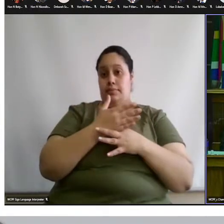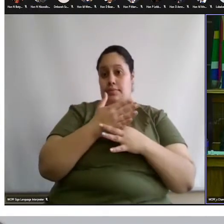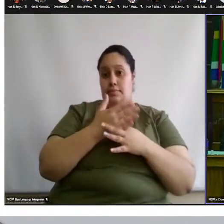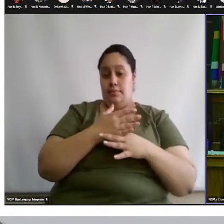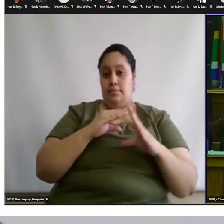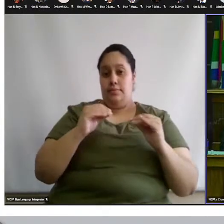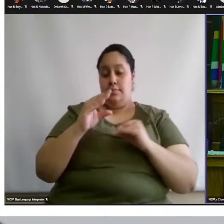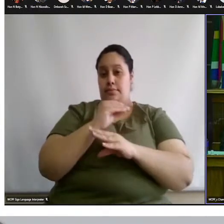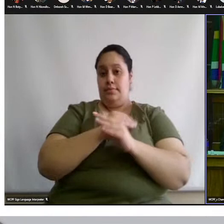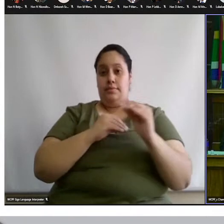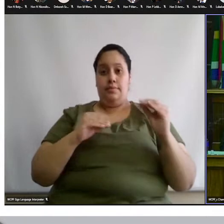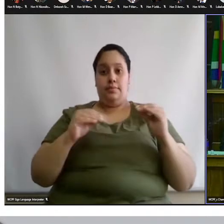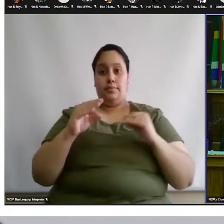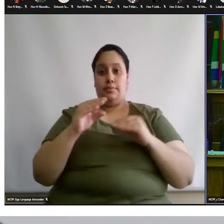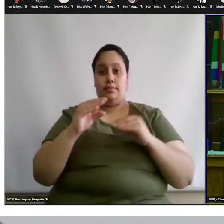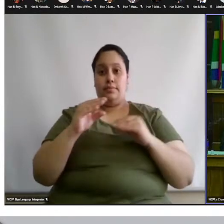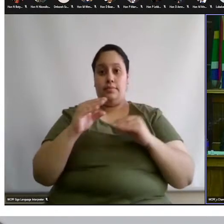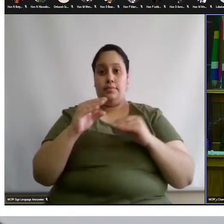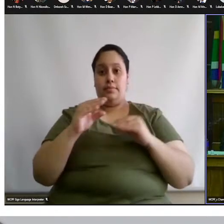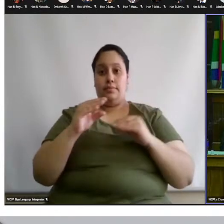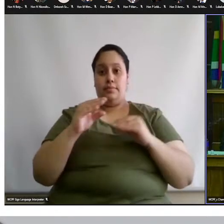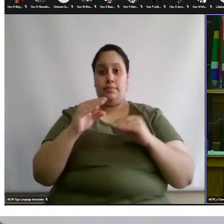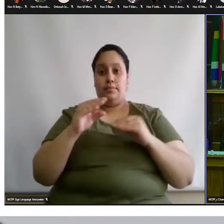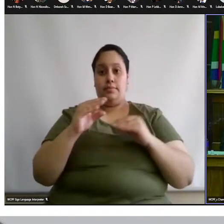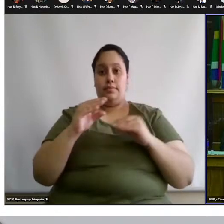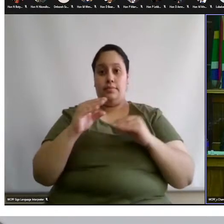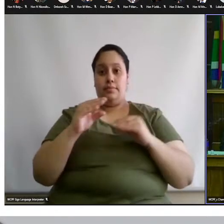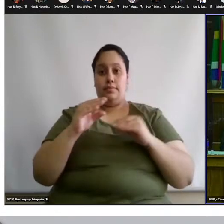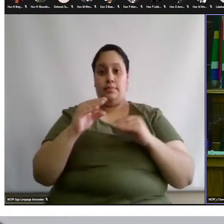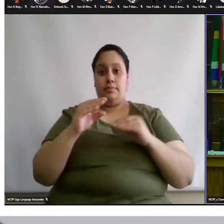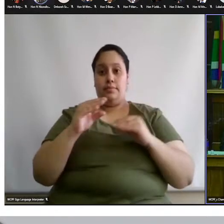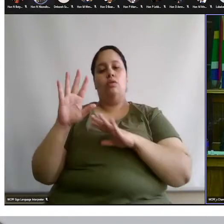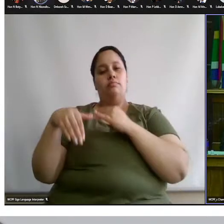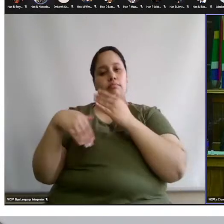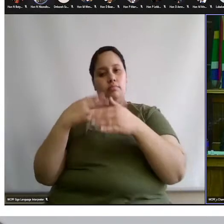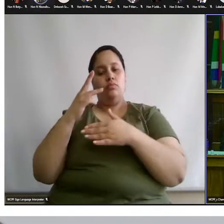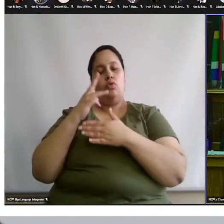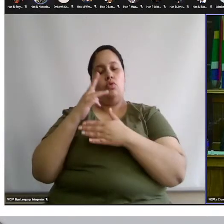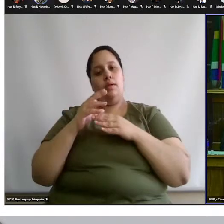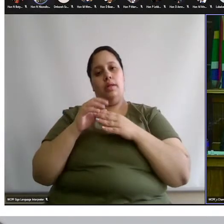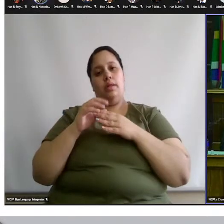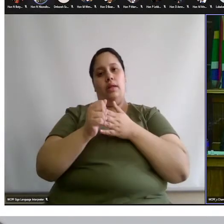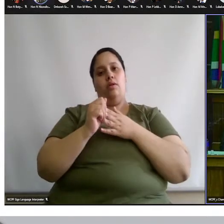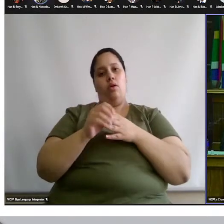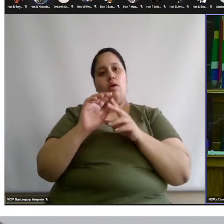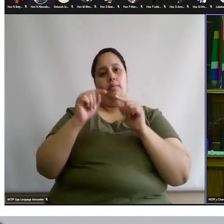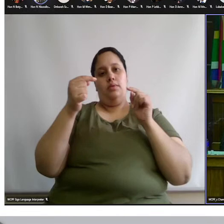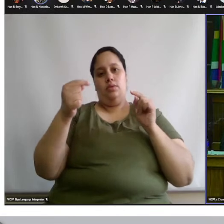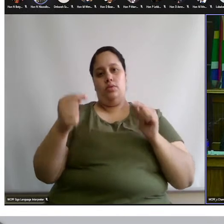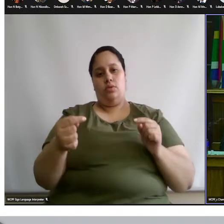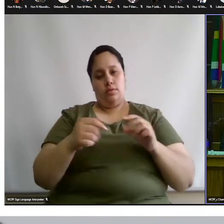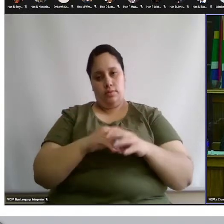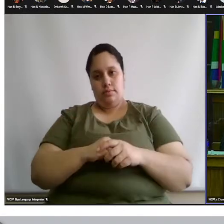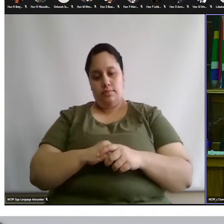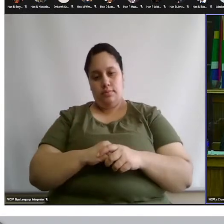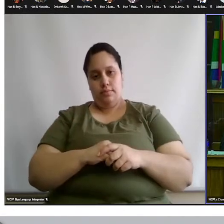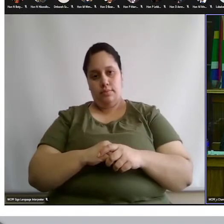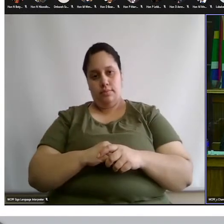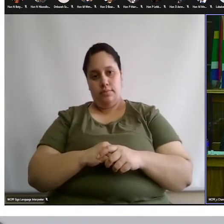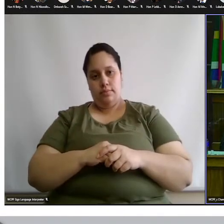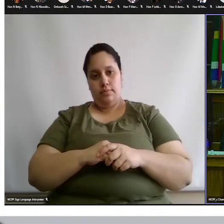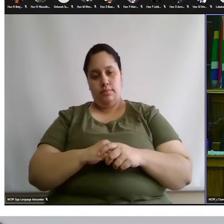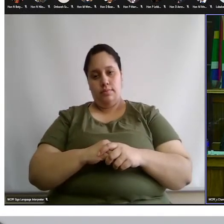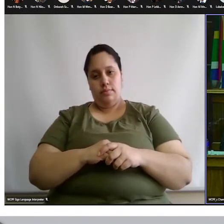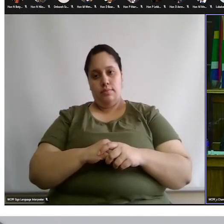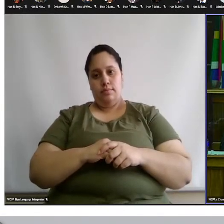answer this near. Did he hire? You may proceed, Honourable, the Leader of the Opposition. So, I don't think, Speaker,